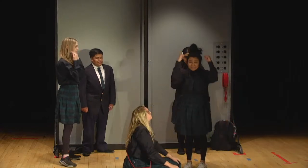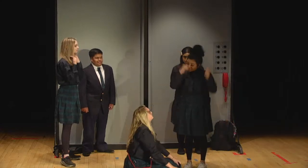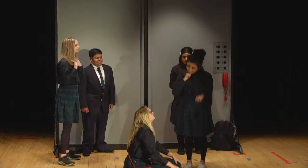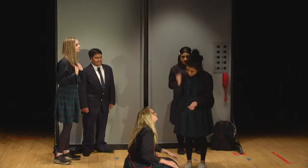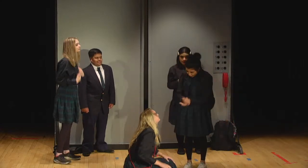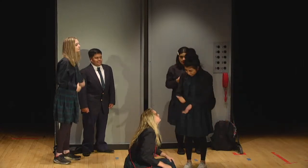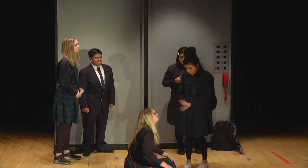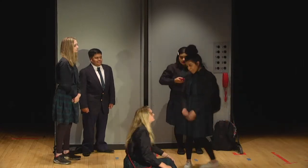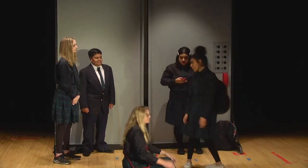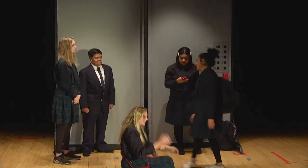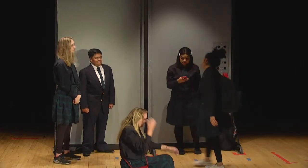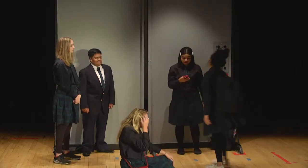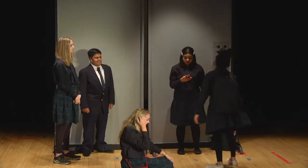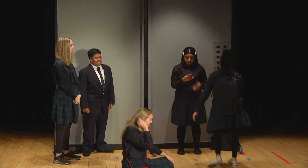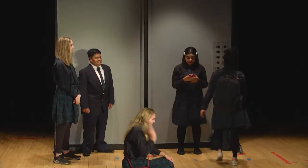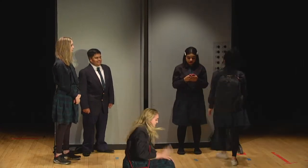Claire, they're not going to help. That's not gonna help.